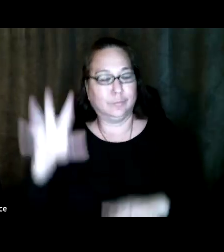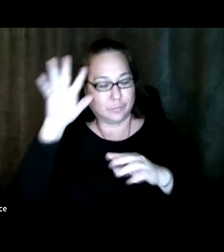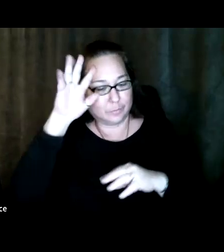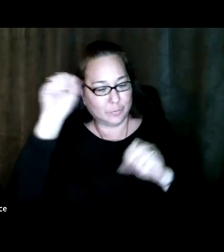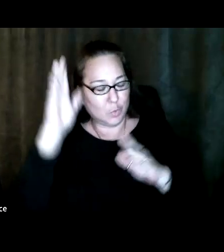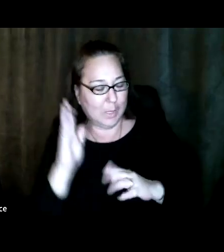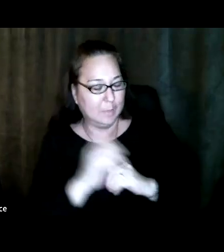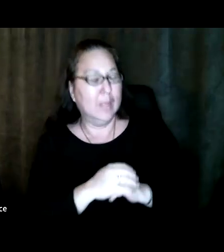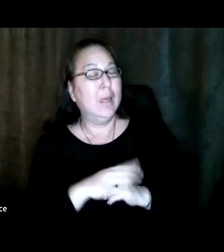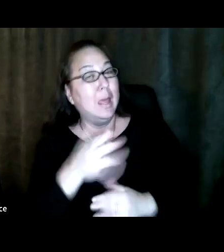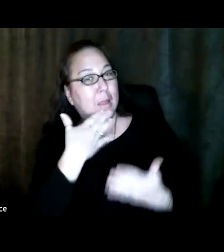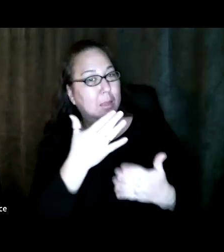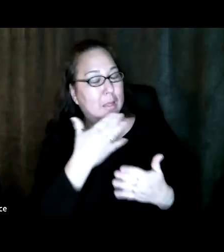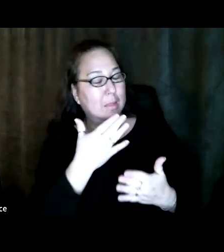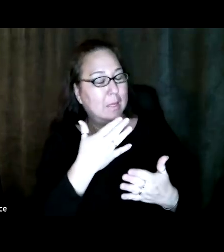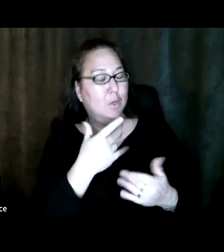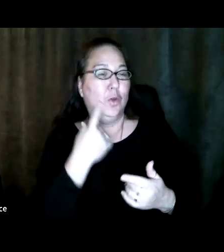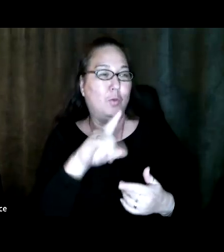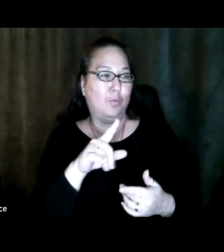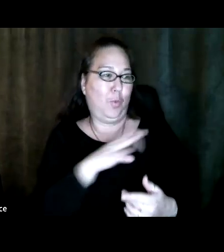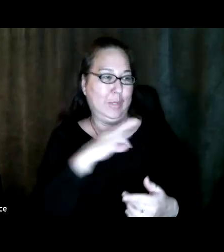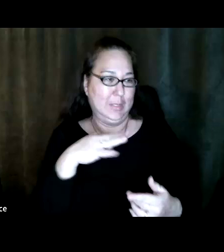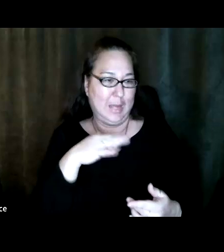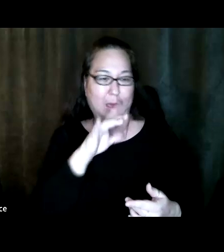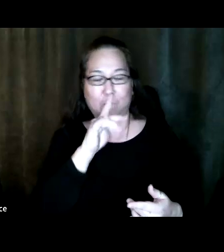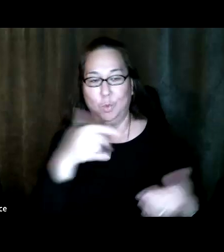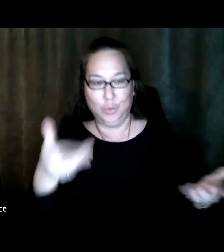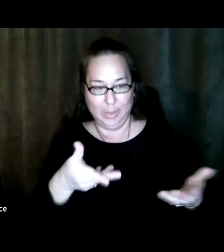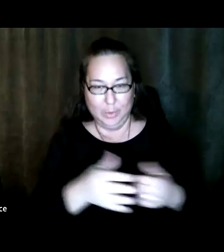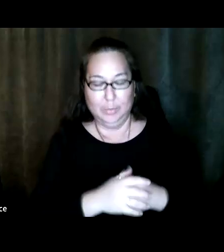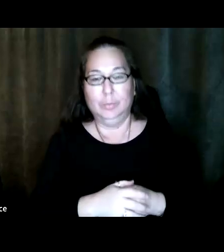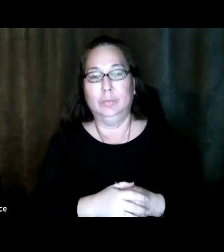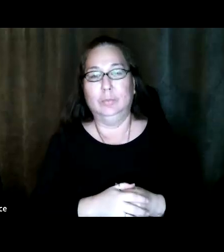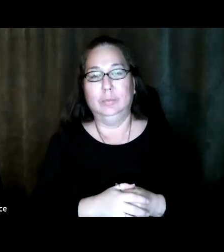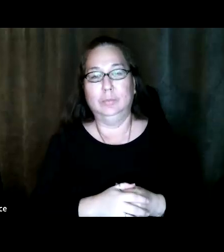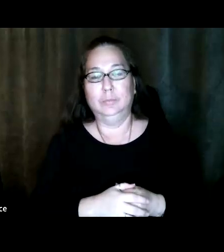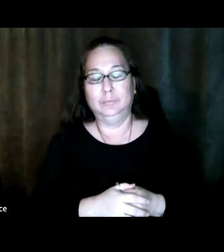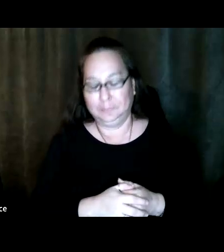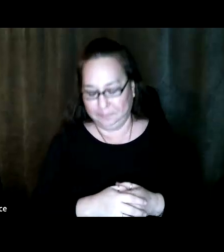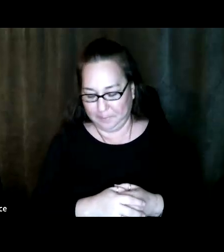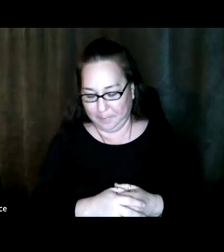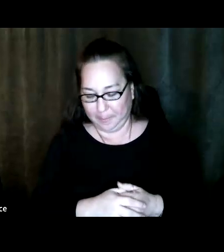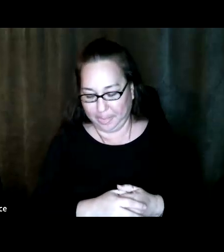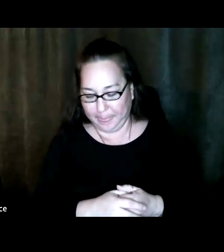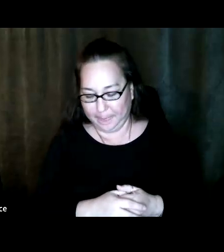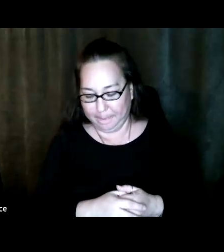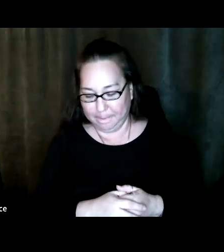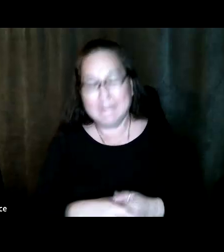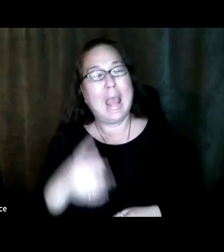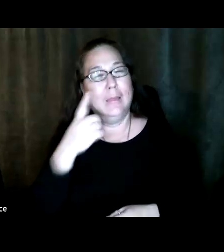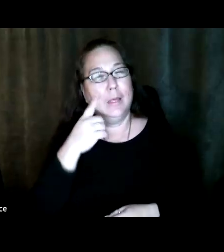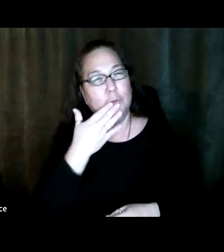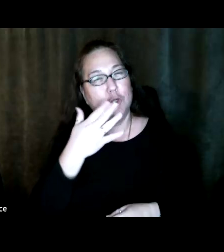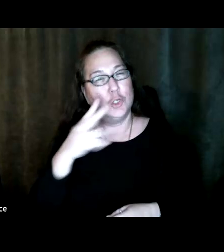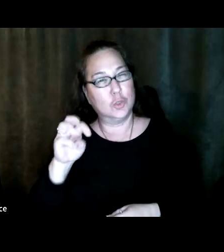school leaders whose day started extremely early for being here. I think, I think there's so much good news to